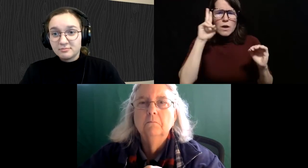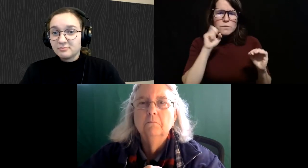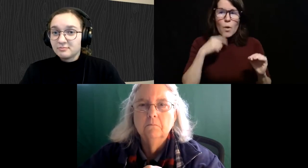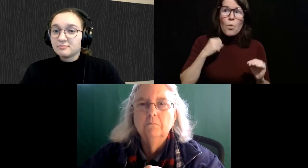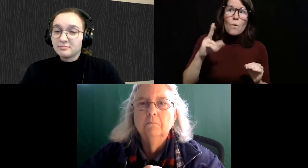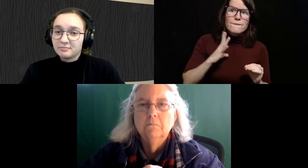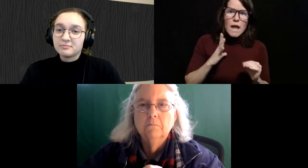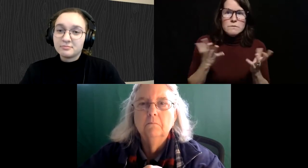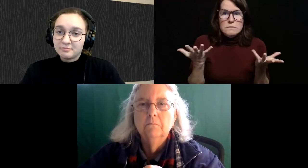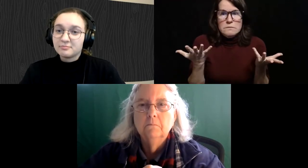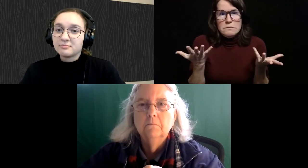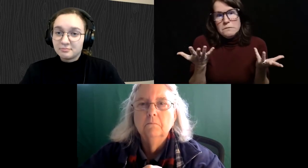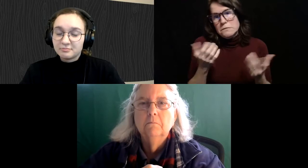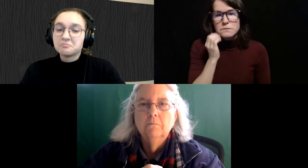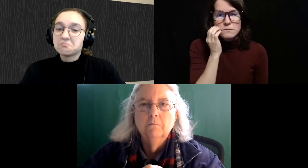or Usher syndrome. Interesting.